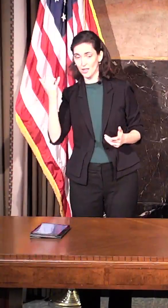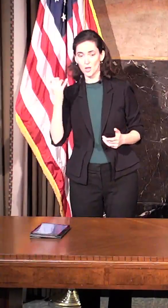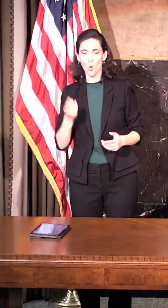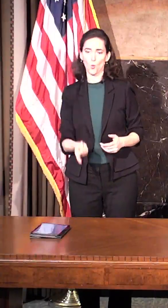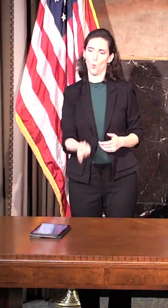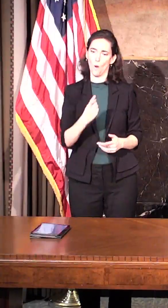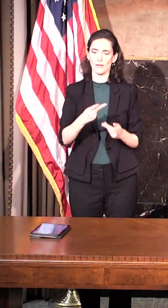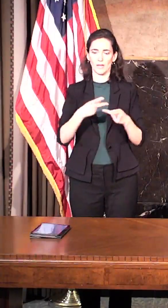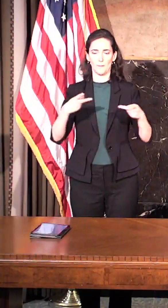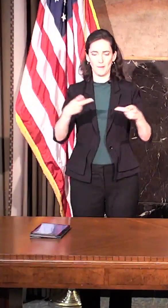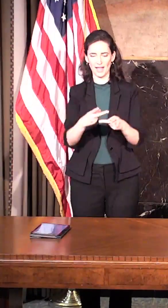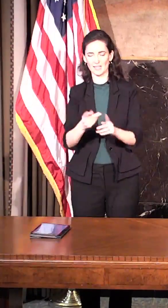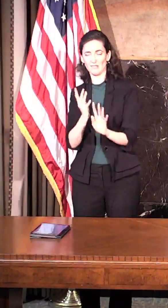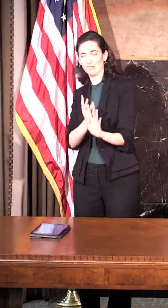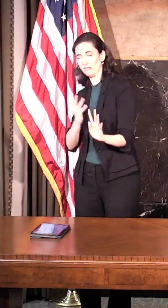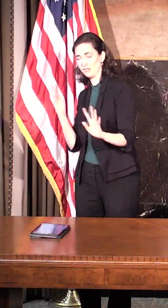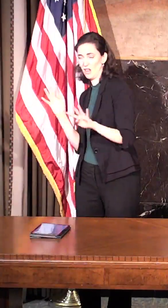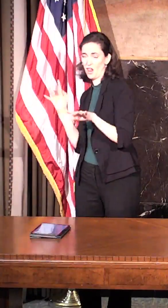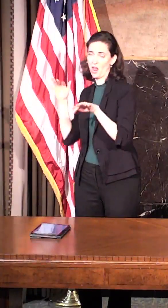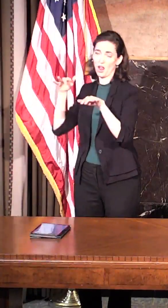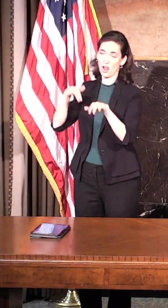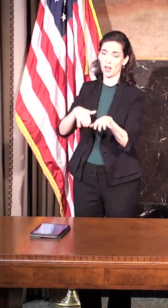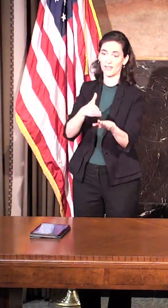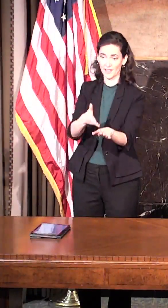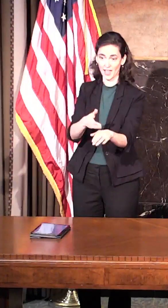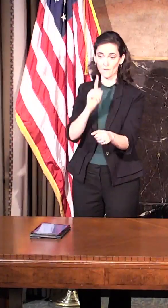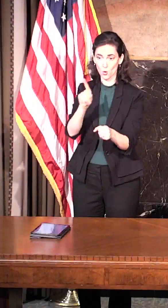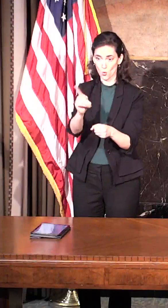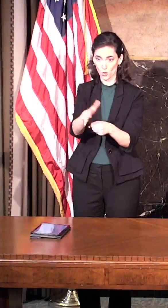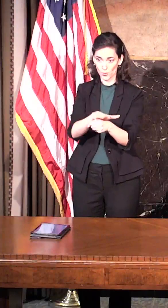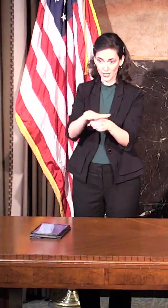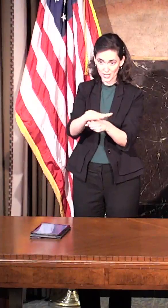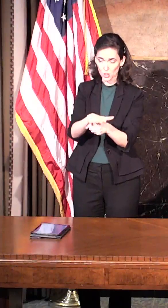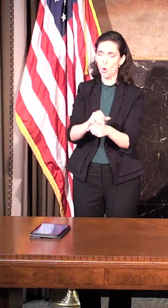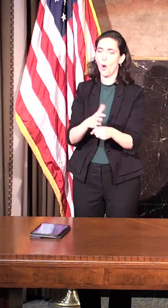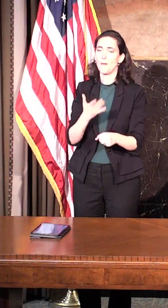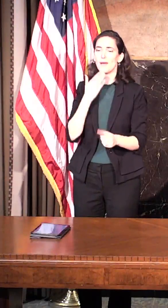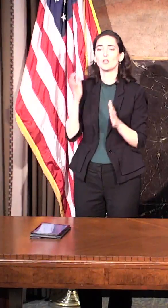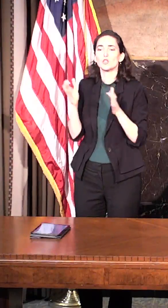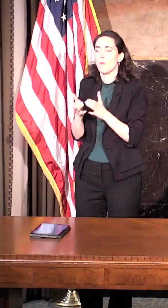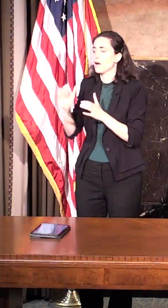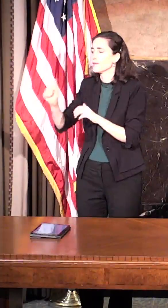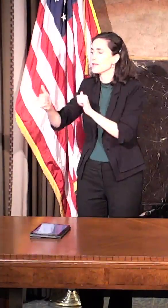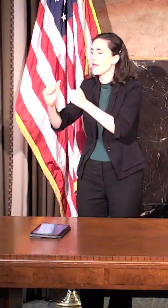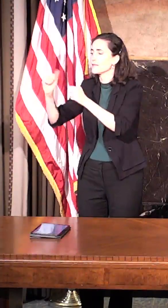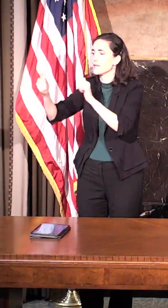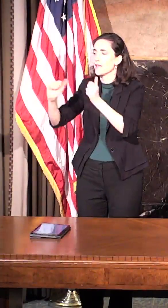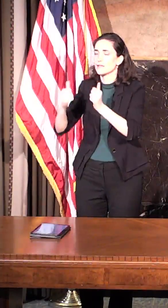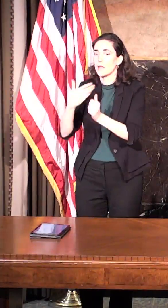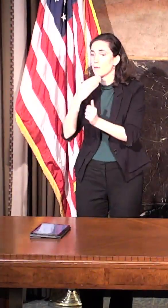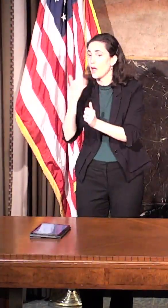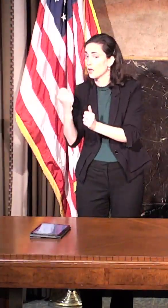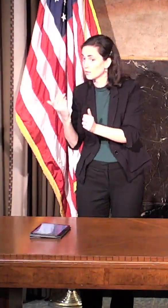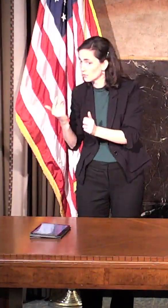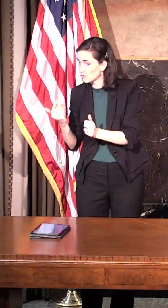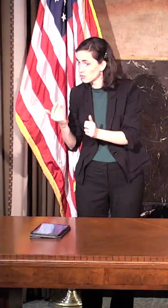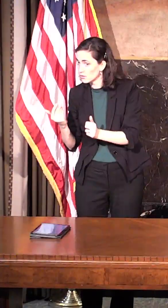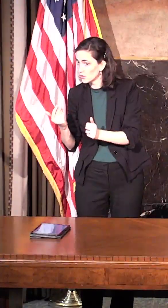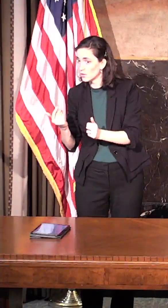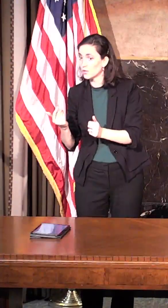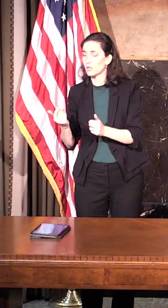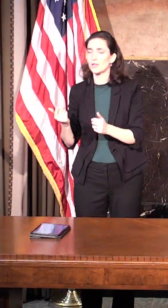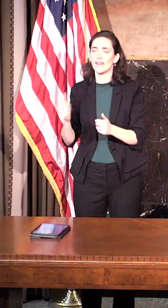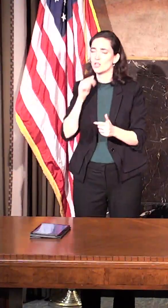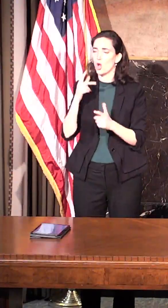mass vaccination site added for a region, or would multiple smaller sites that wouldn't necessarily be considered a